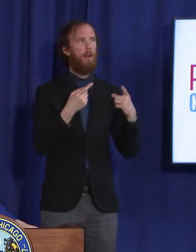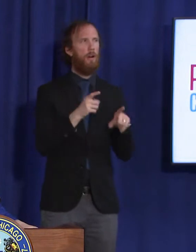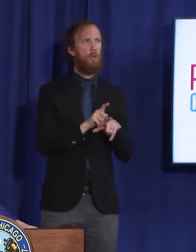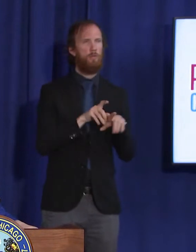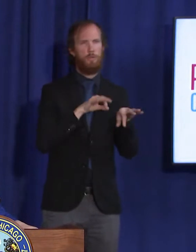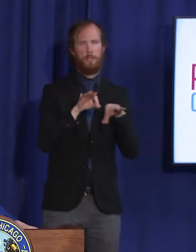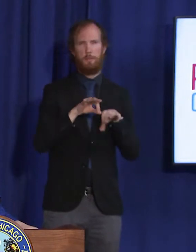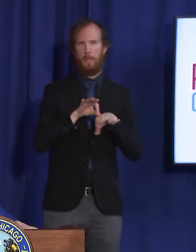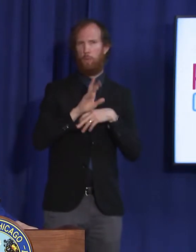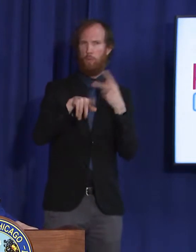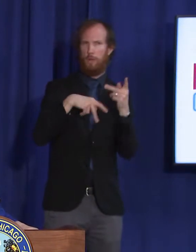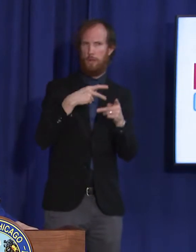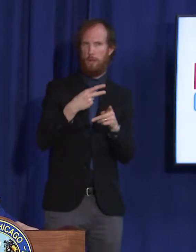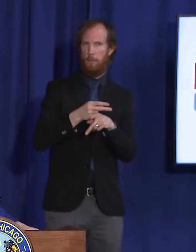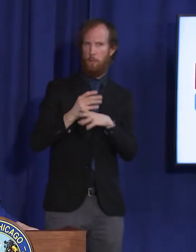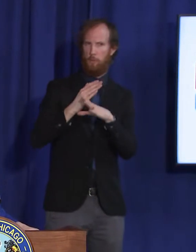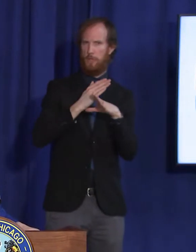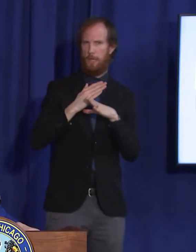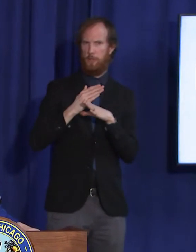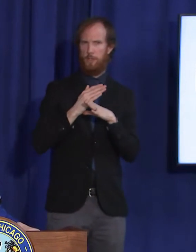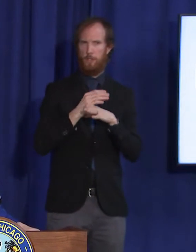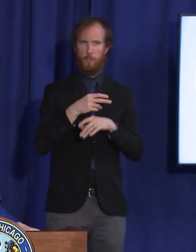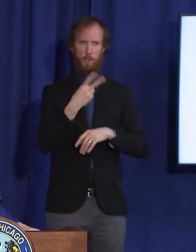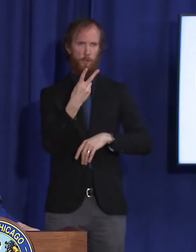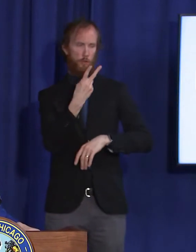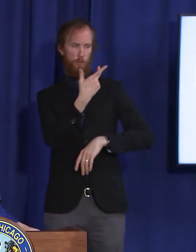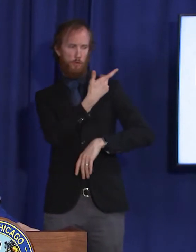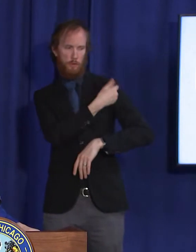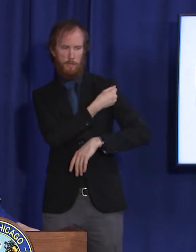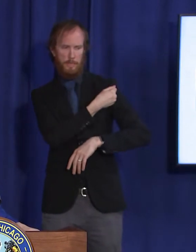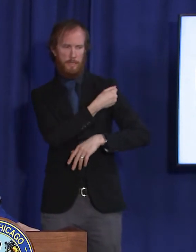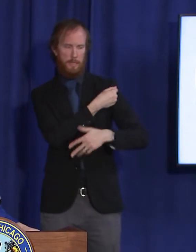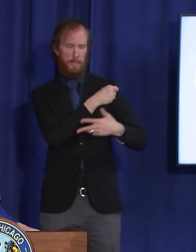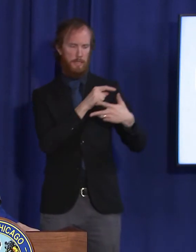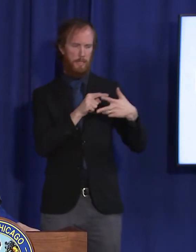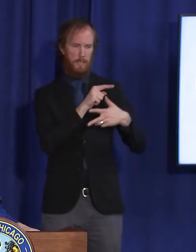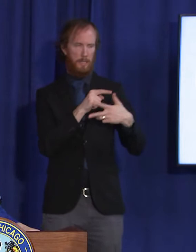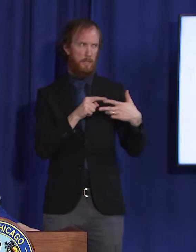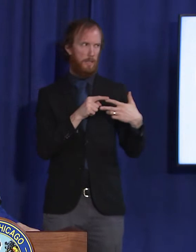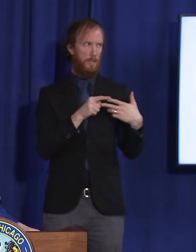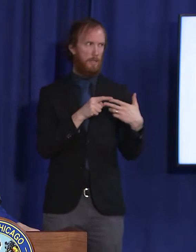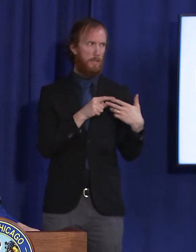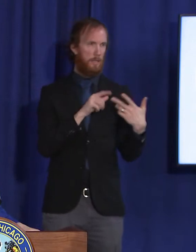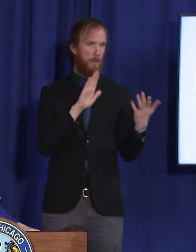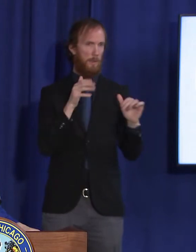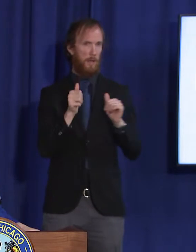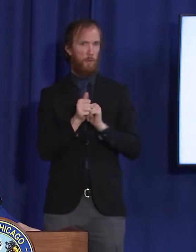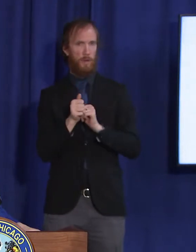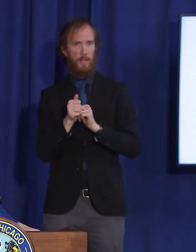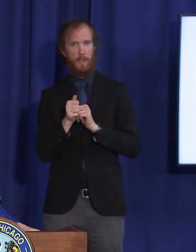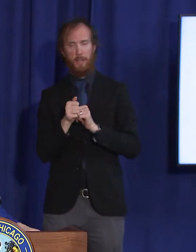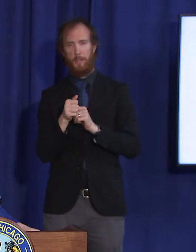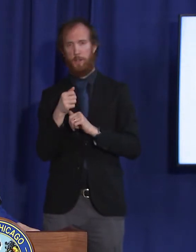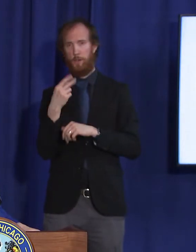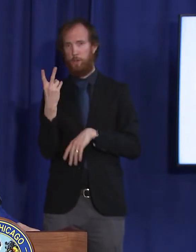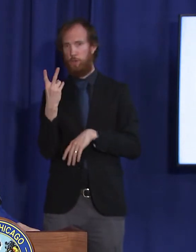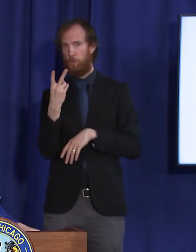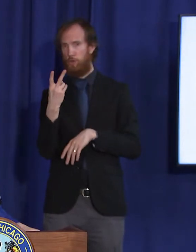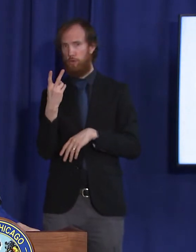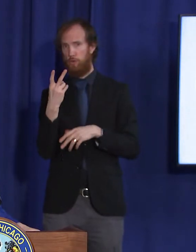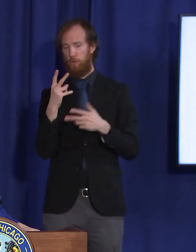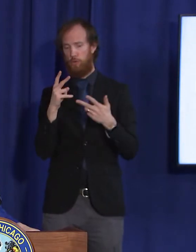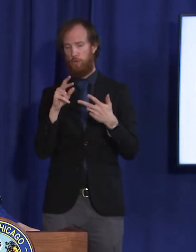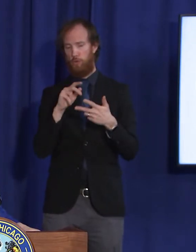what kind of protection, 2 doses of vaccine gives versus 2 doses in a booster at this point